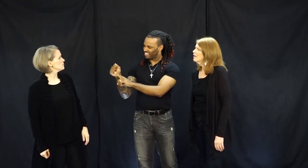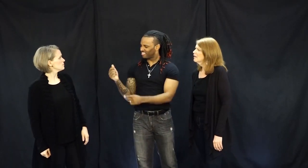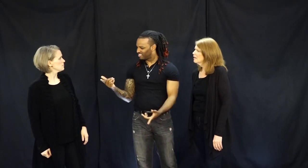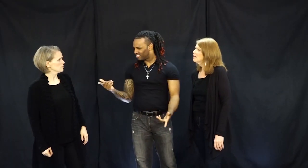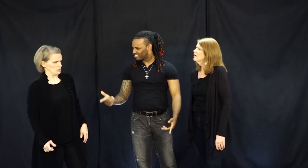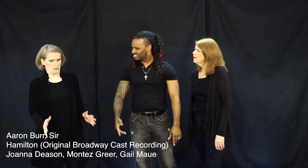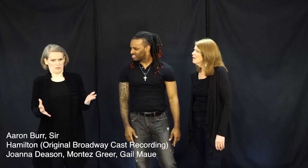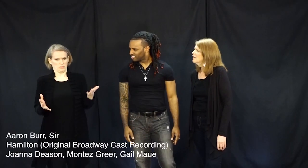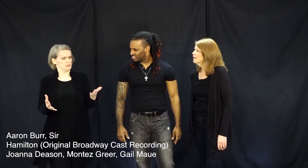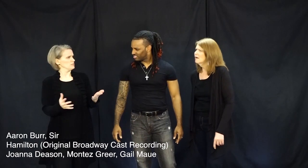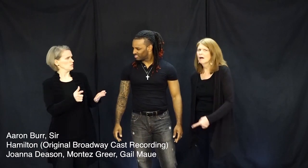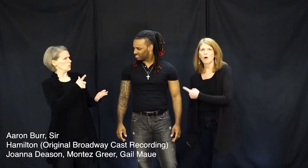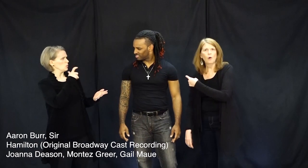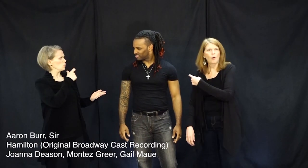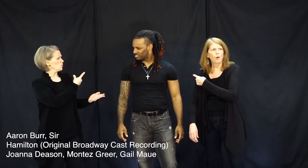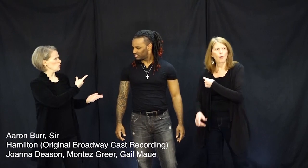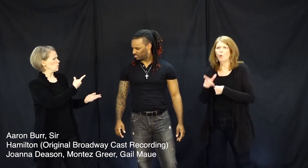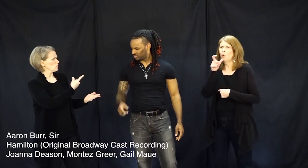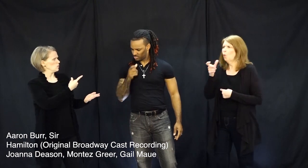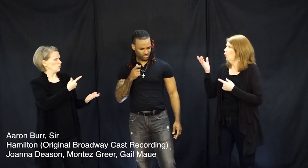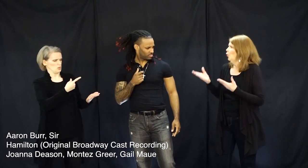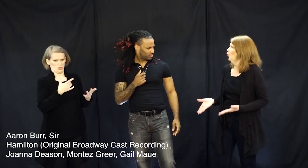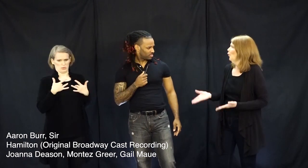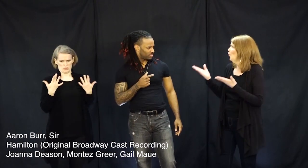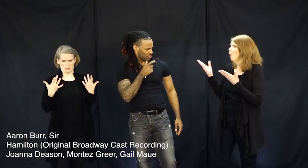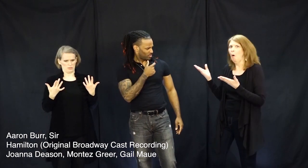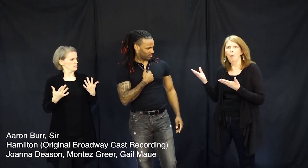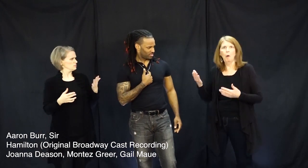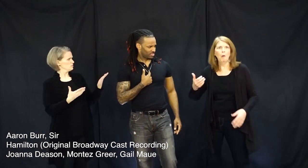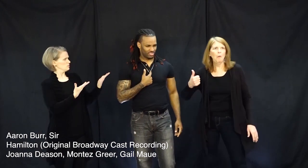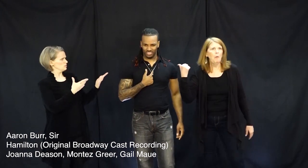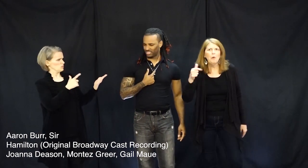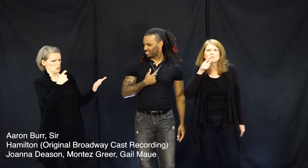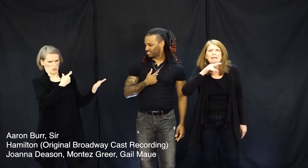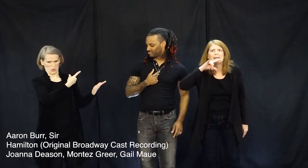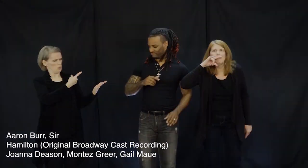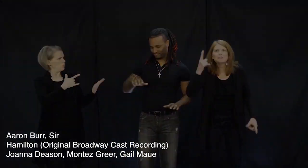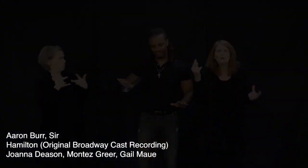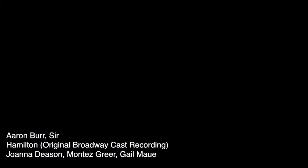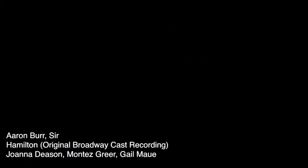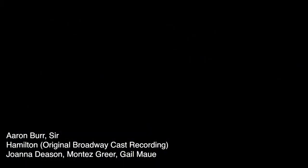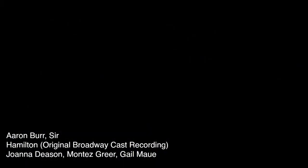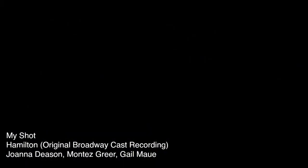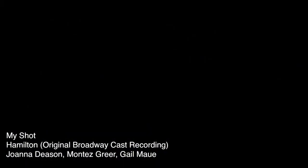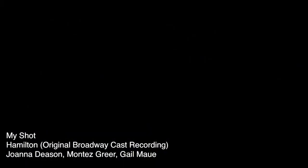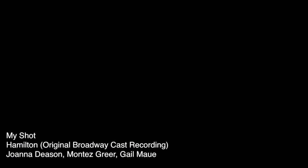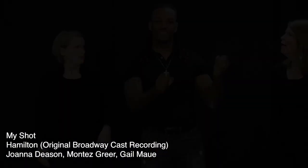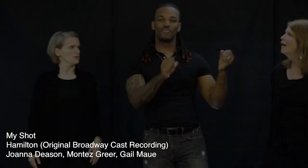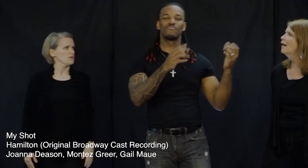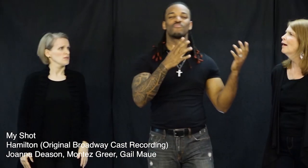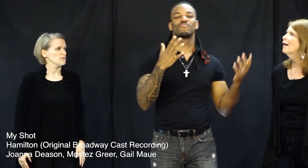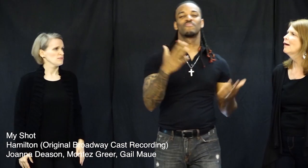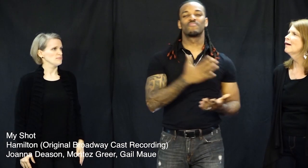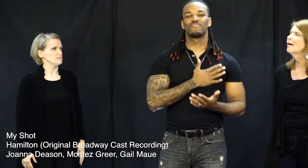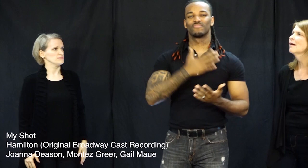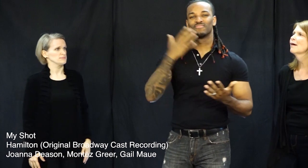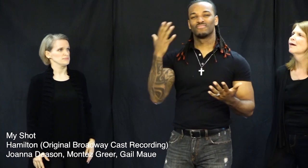for? Who are you? Who are you? Who is this kid? What's he gonna do? I am not throwing away my